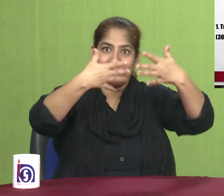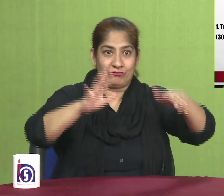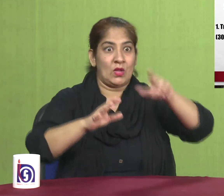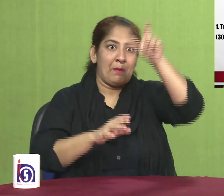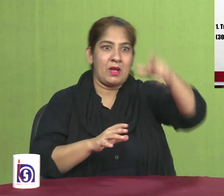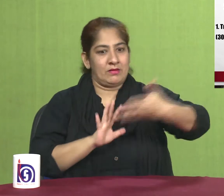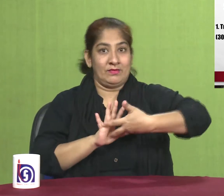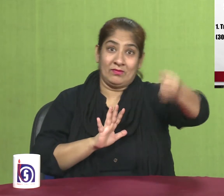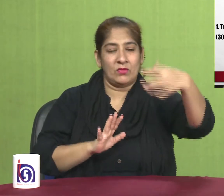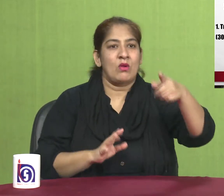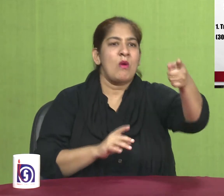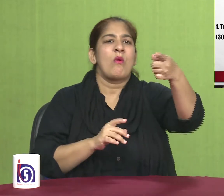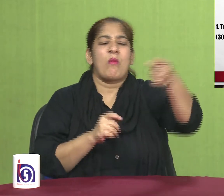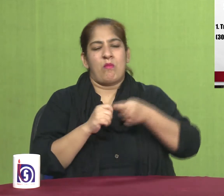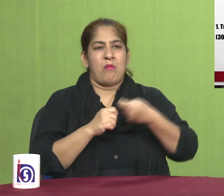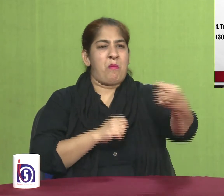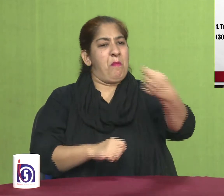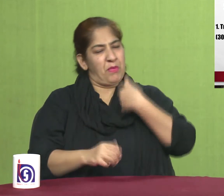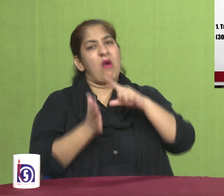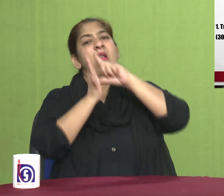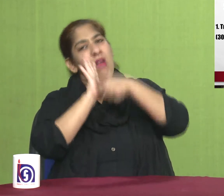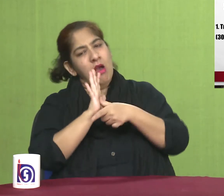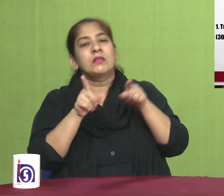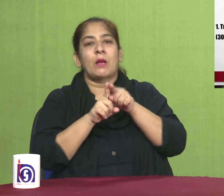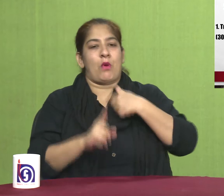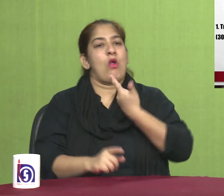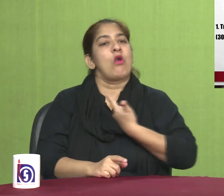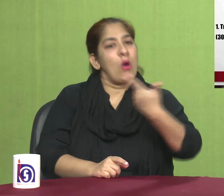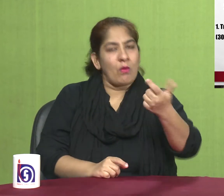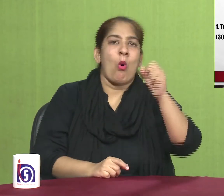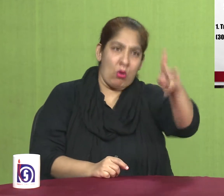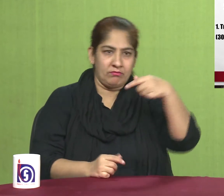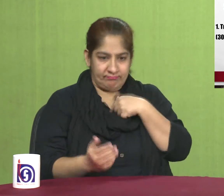Like whenever we do any work and we get paid sometime later,